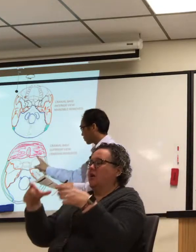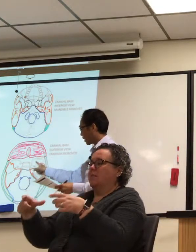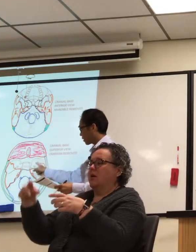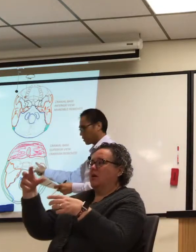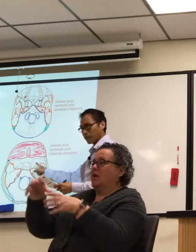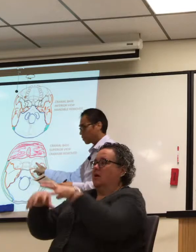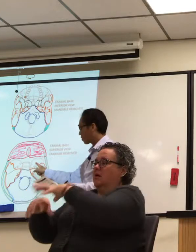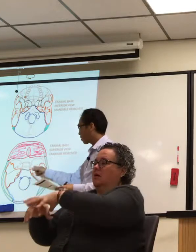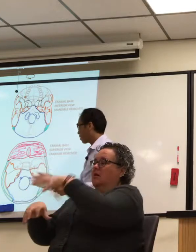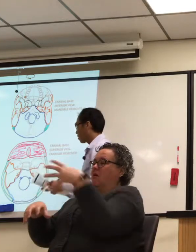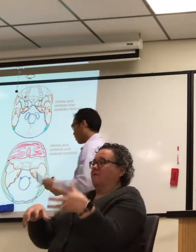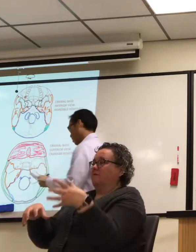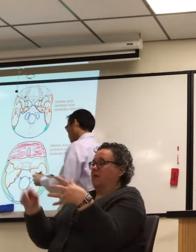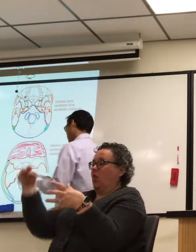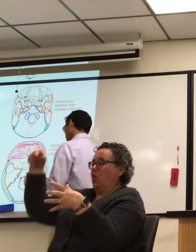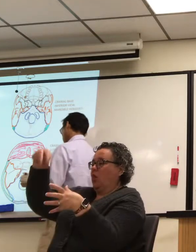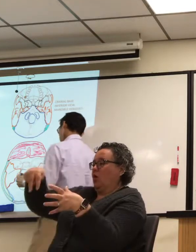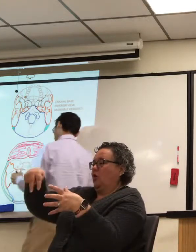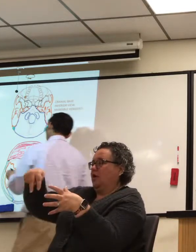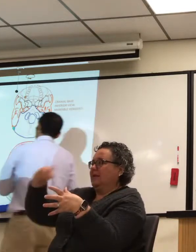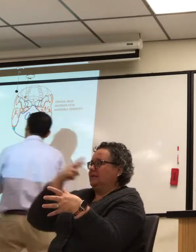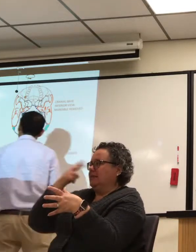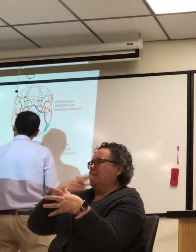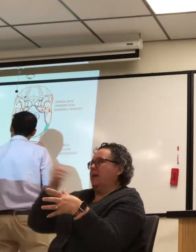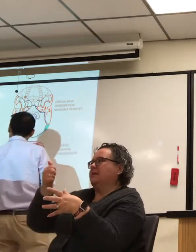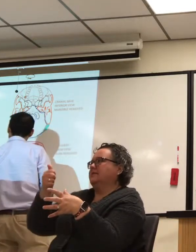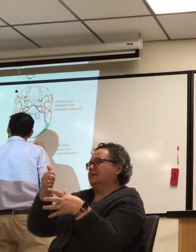view, it's right here.